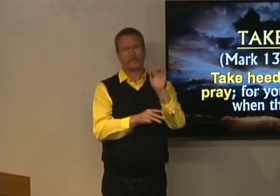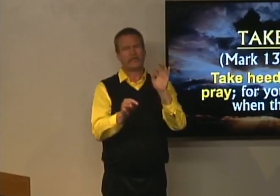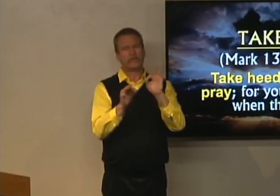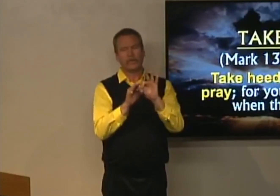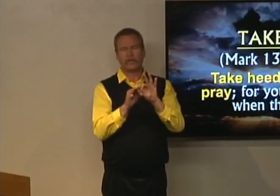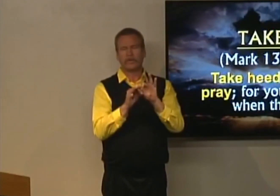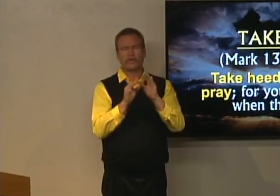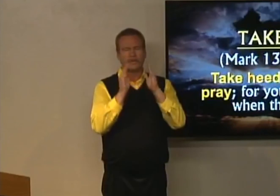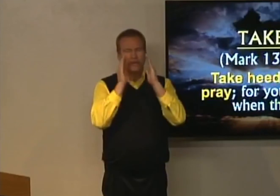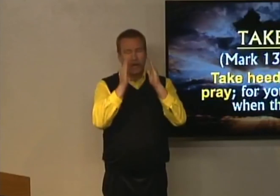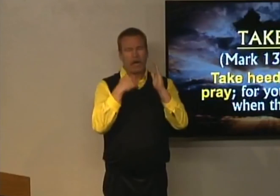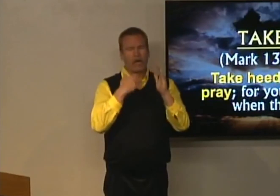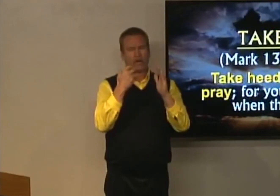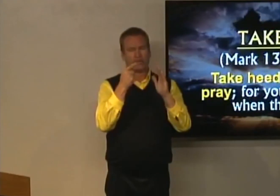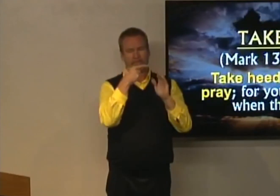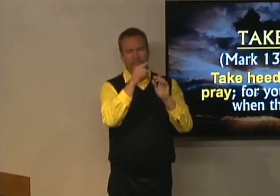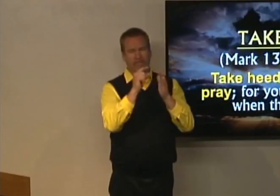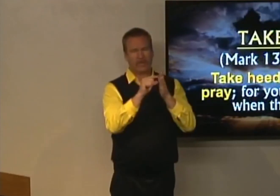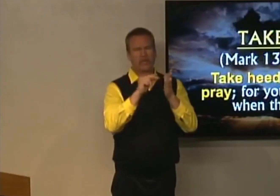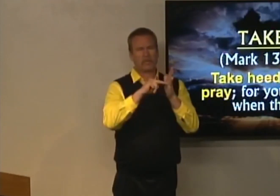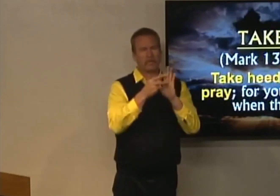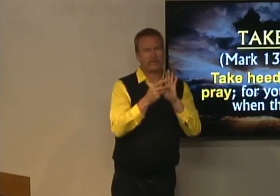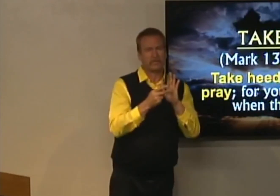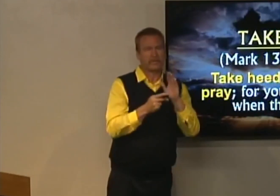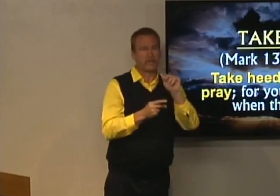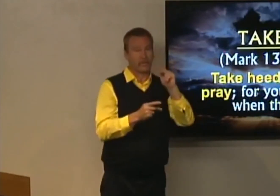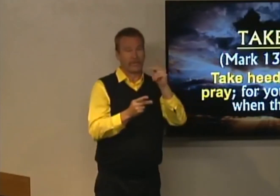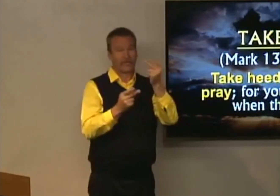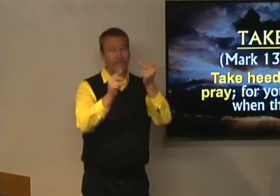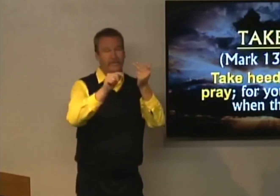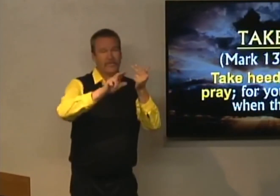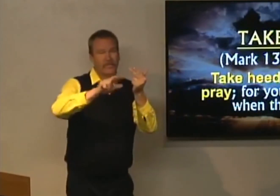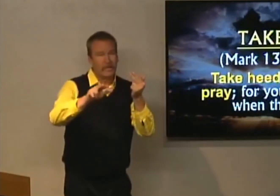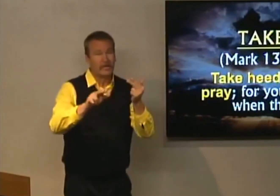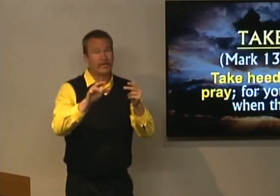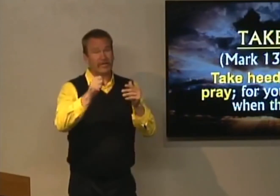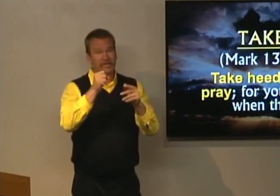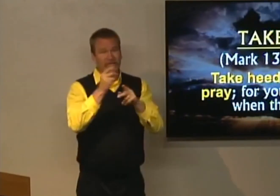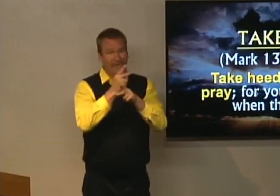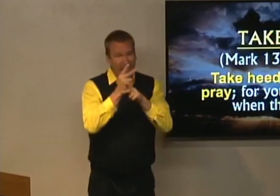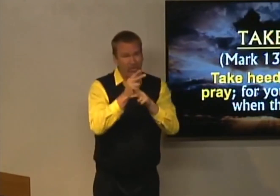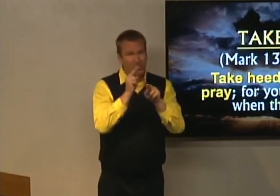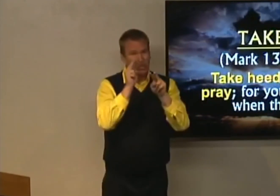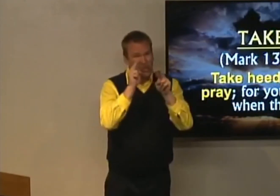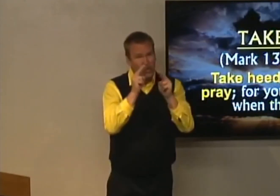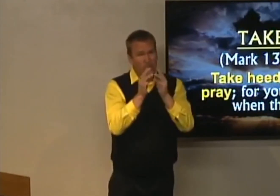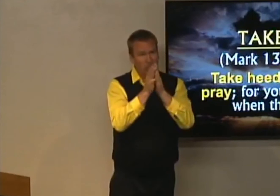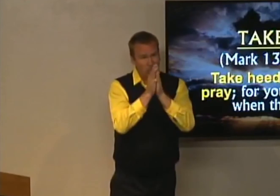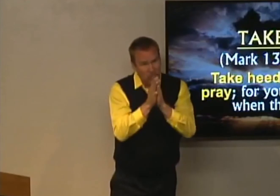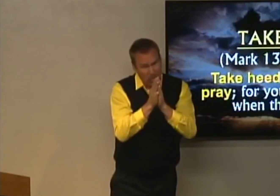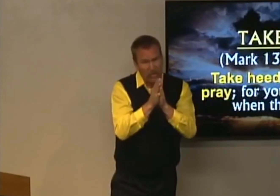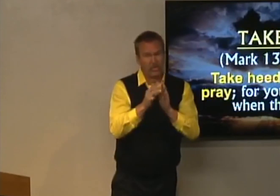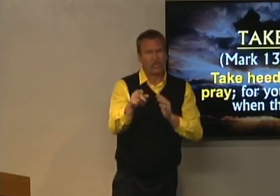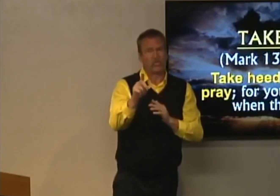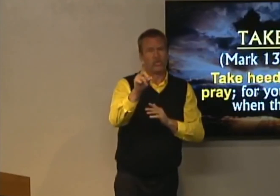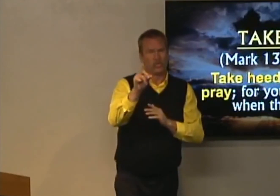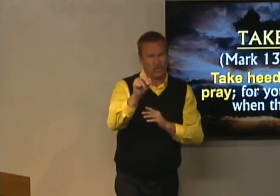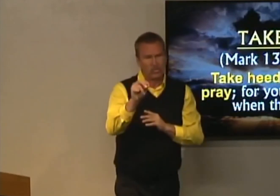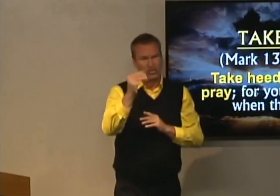heed. Really important. It means pay attention. It's watch. It's from Mark 13, verse 33.